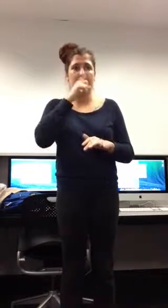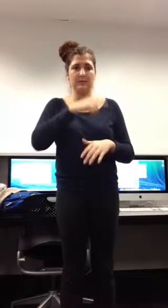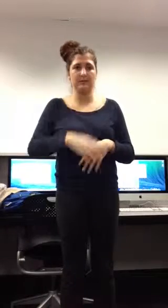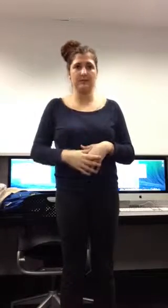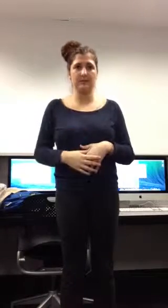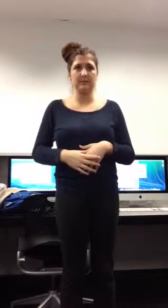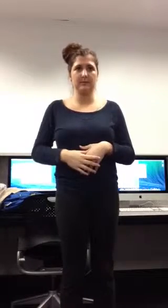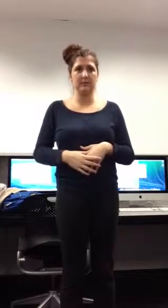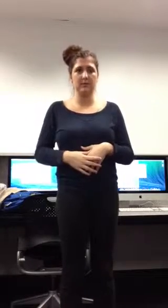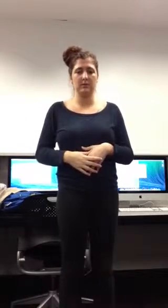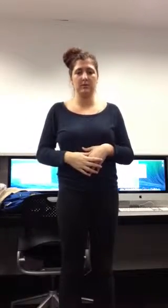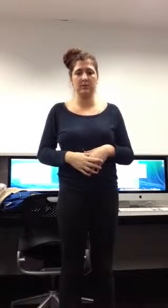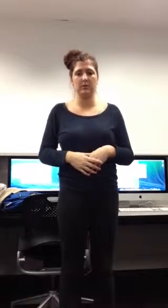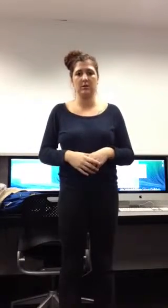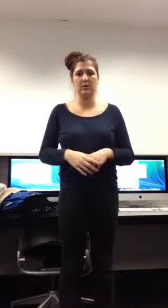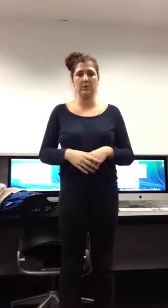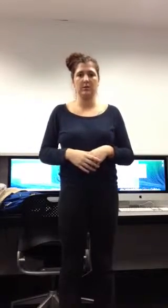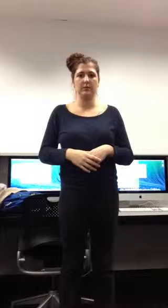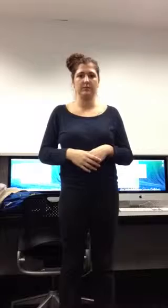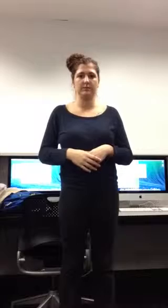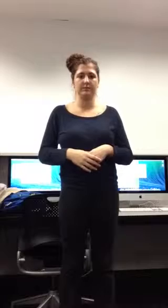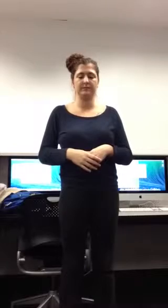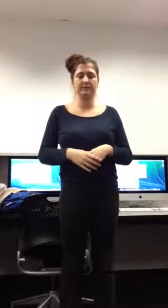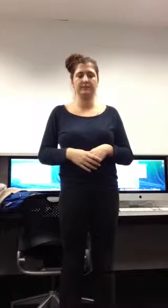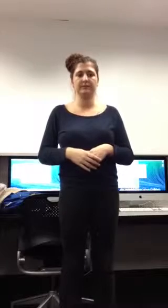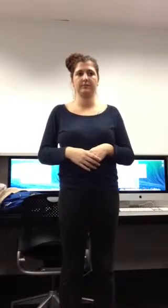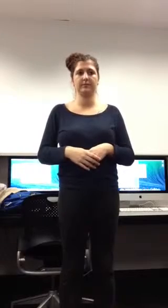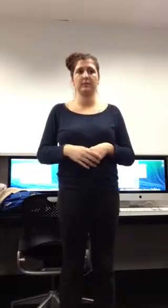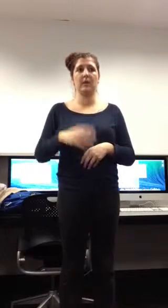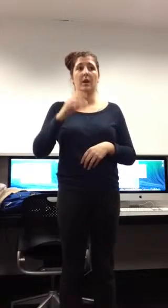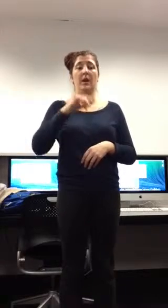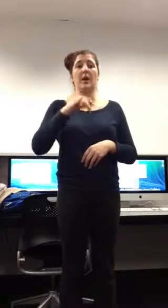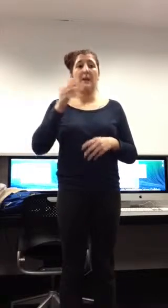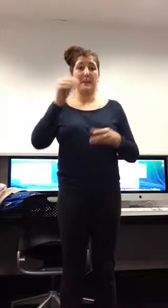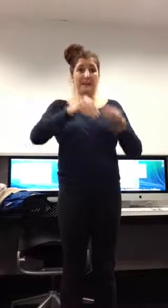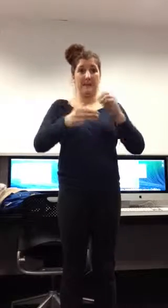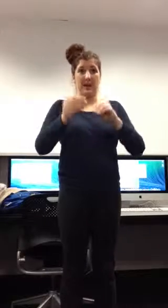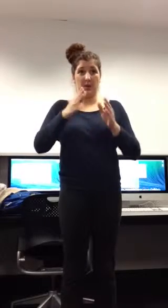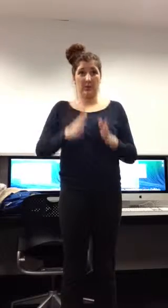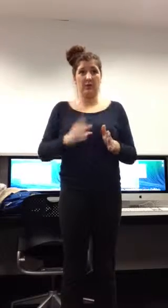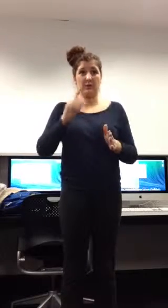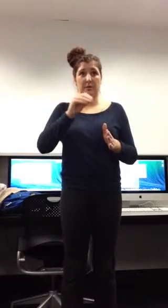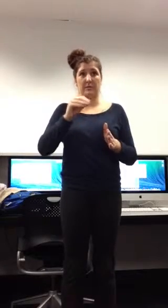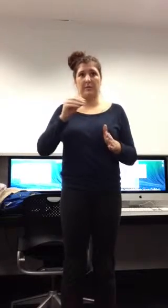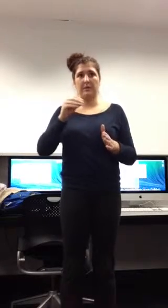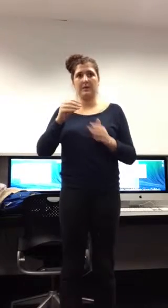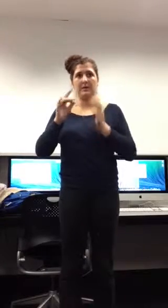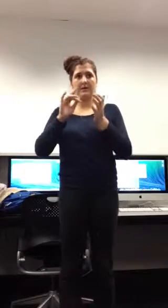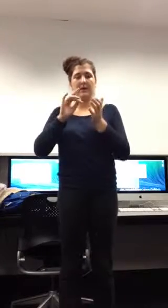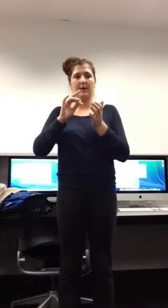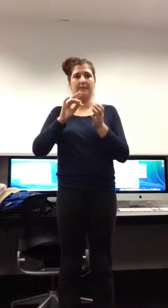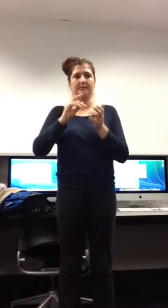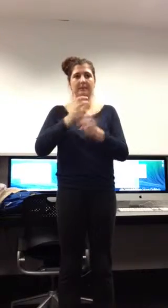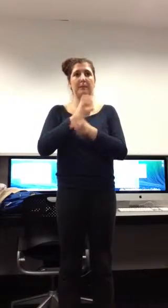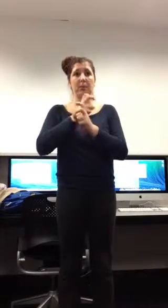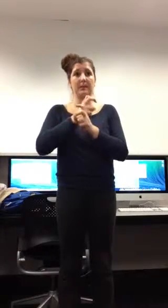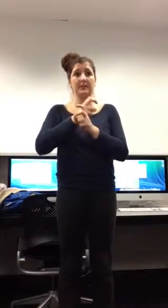nuisances, and the packers put poisoned bread out for them. They would die, and